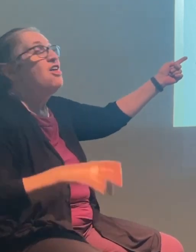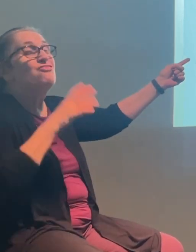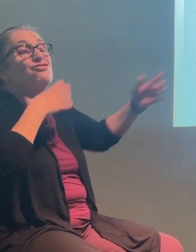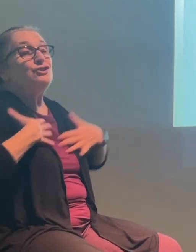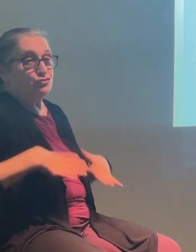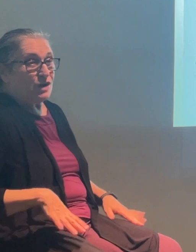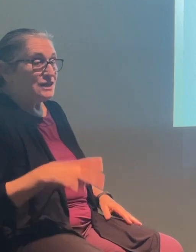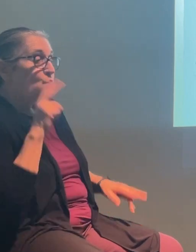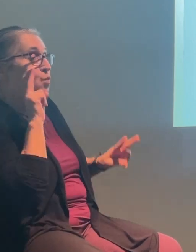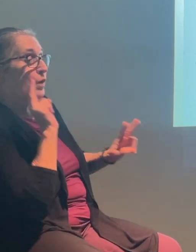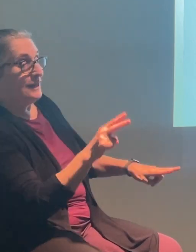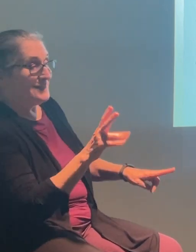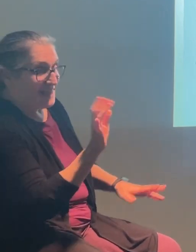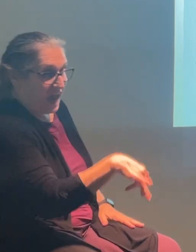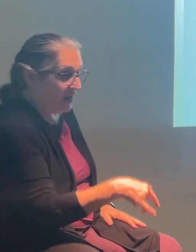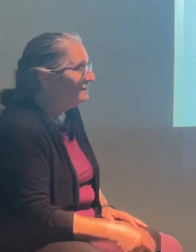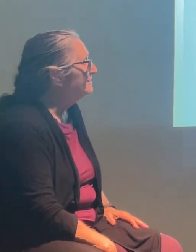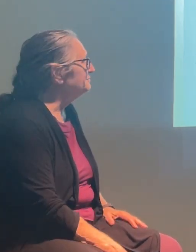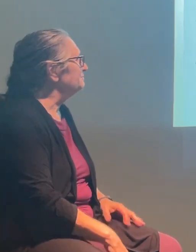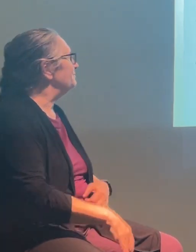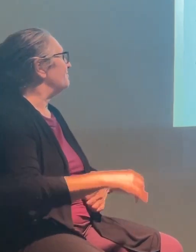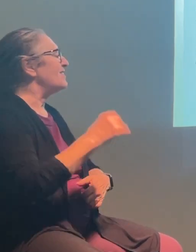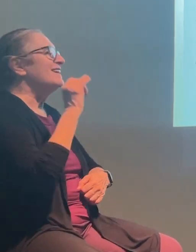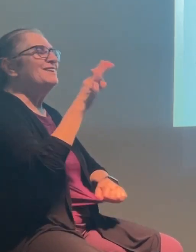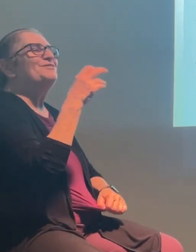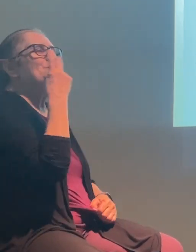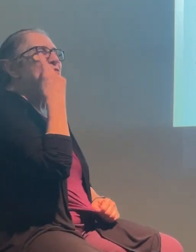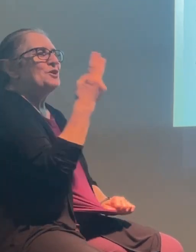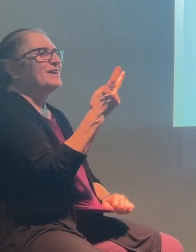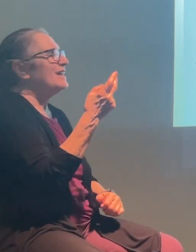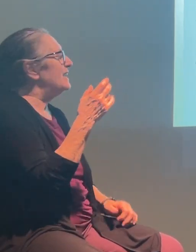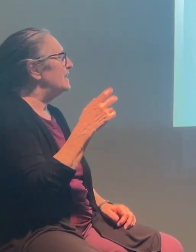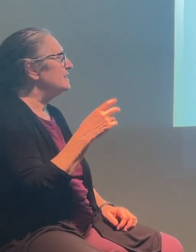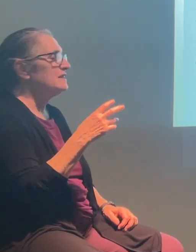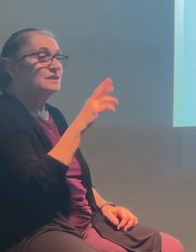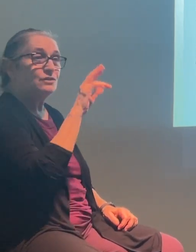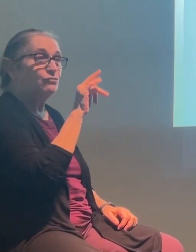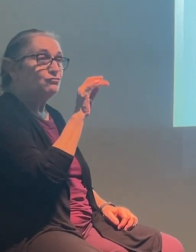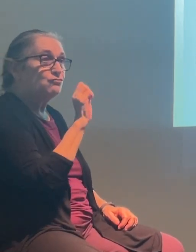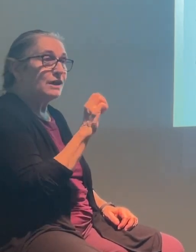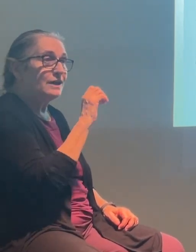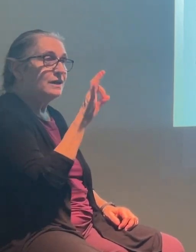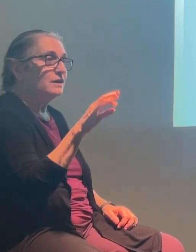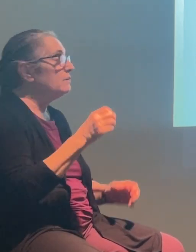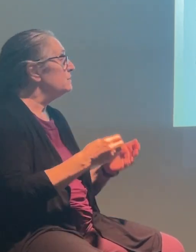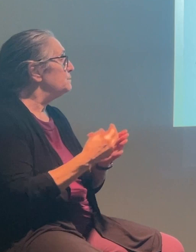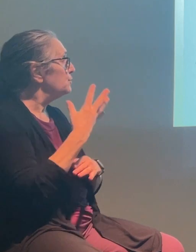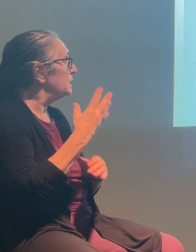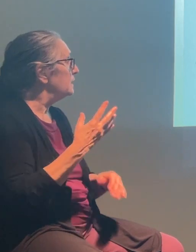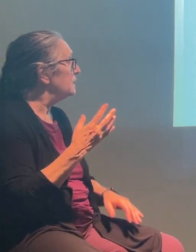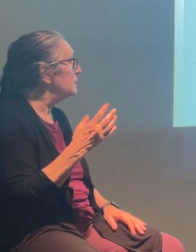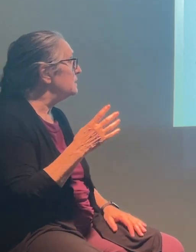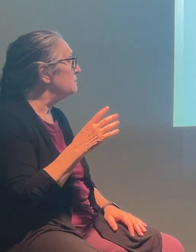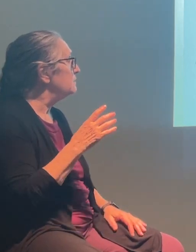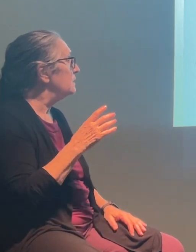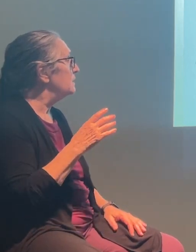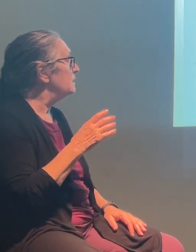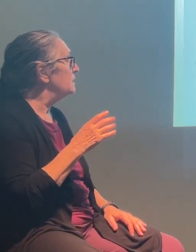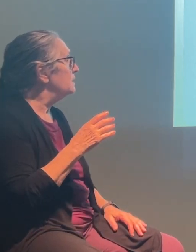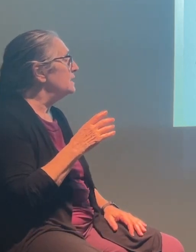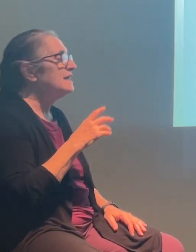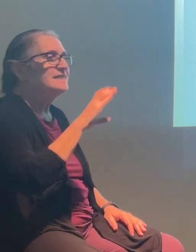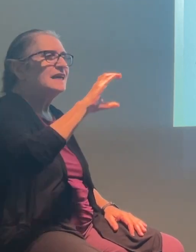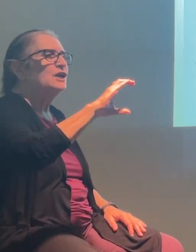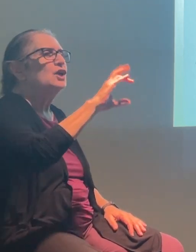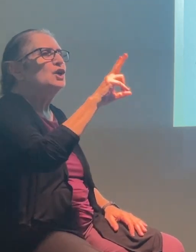put it in. And if you look at the Rite of Spring, it's technically a Cubist ballet. You know, the movements are